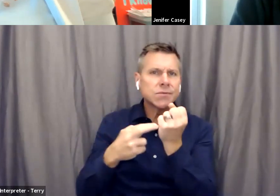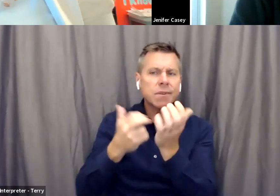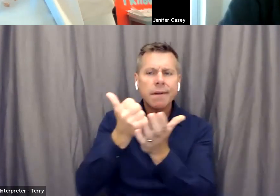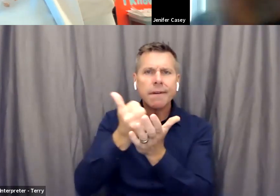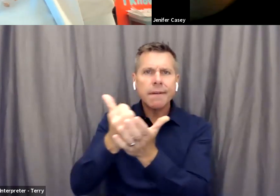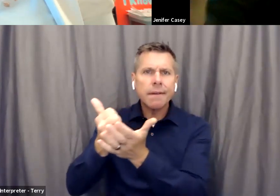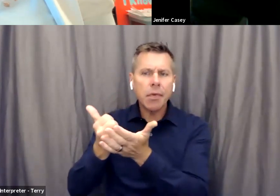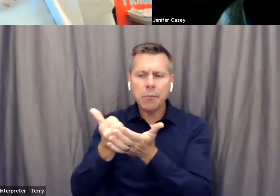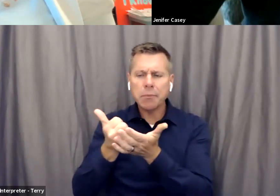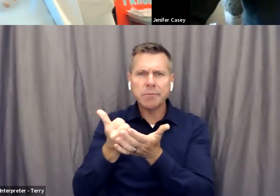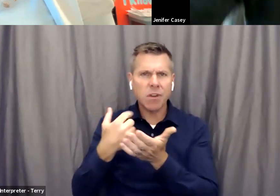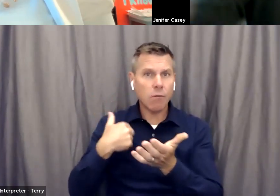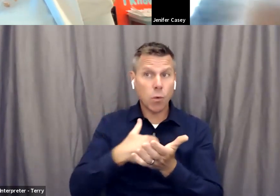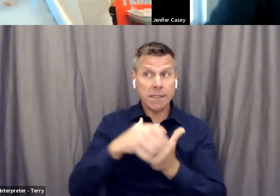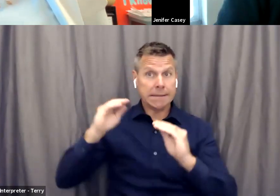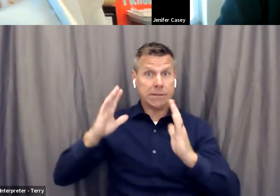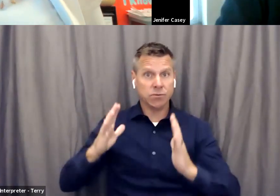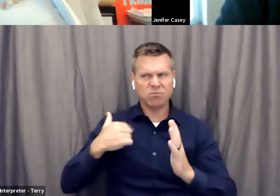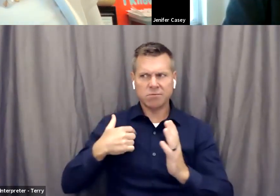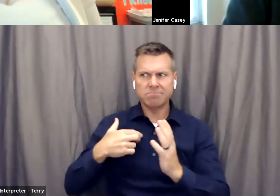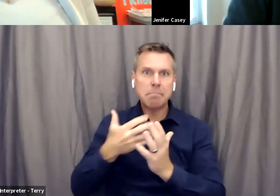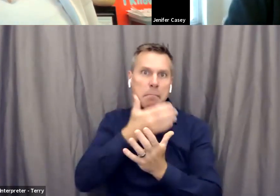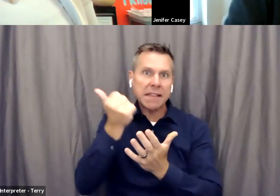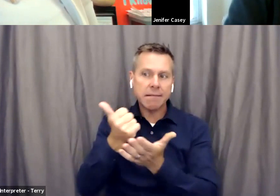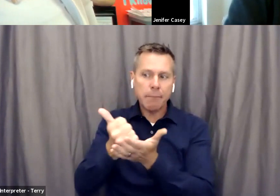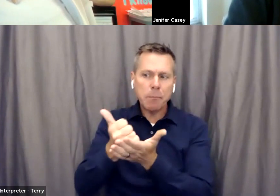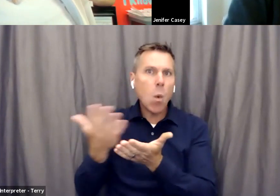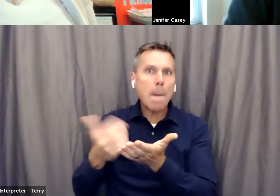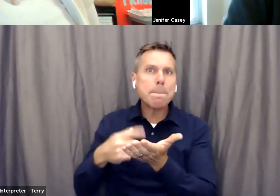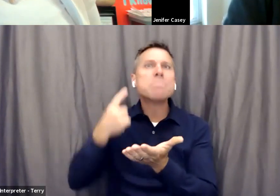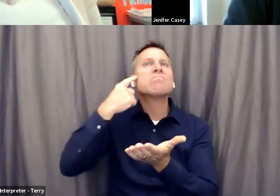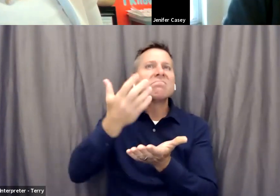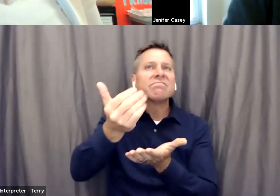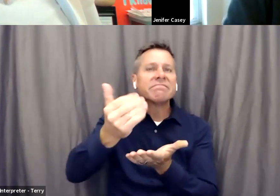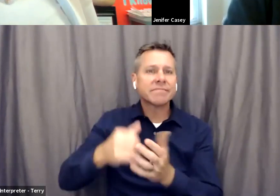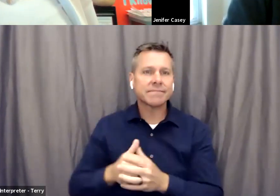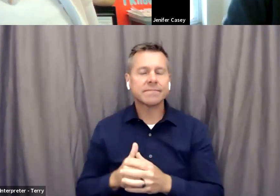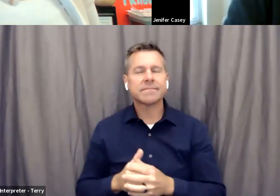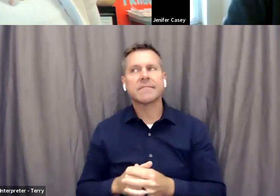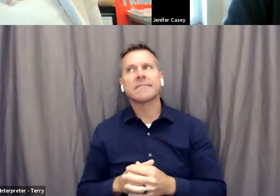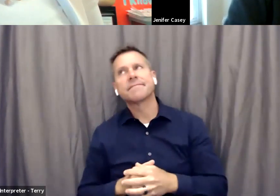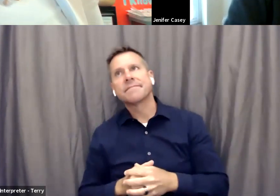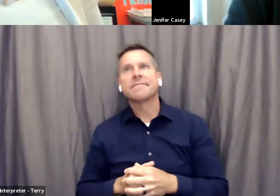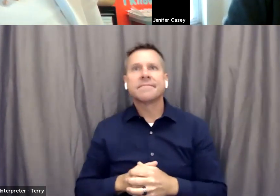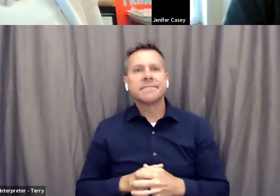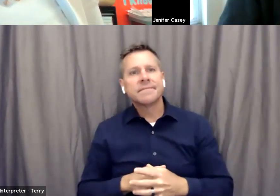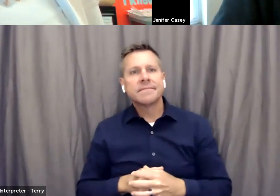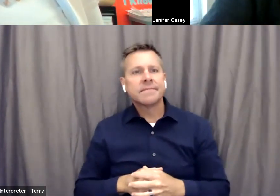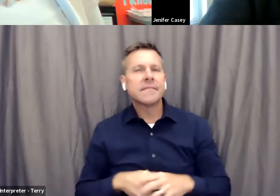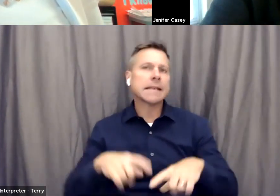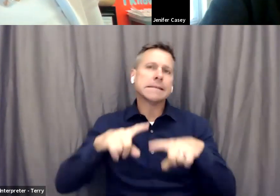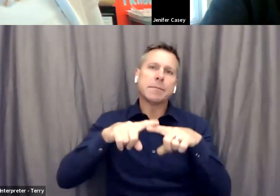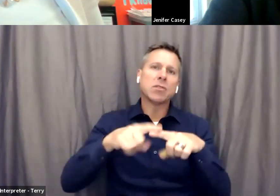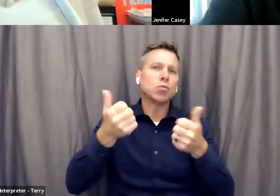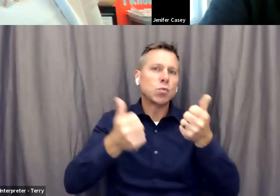as instructors? Well, it depends on what campus